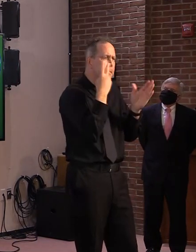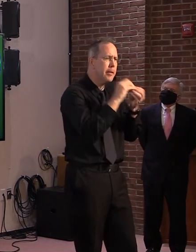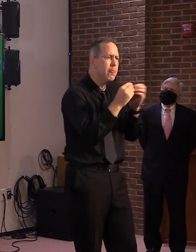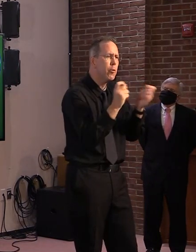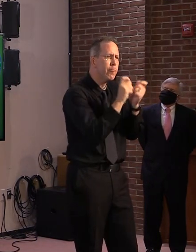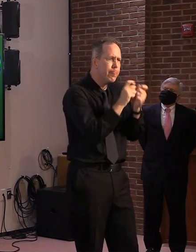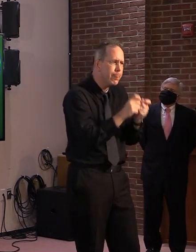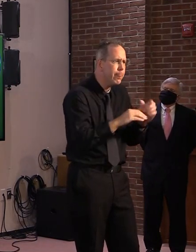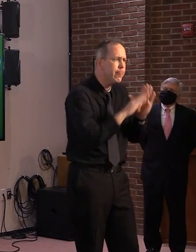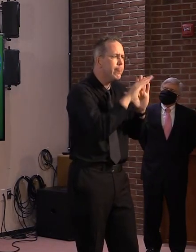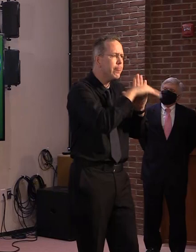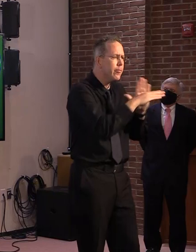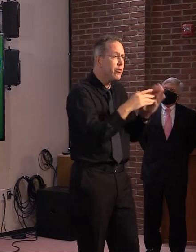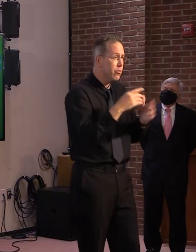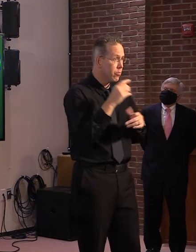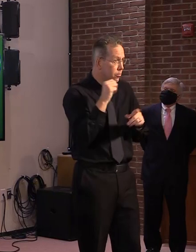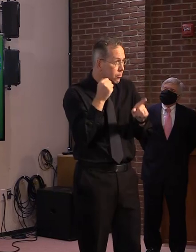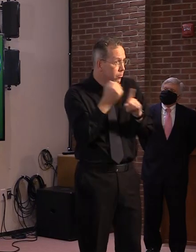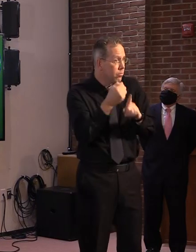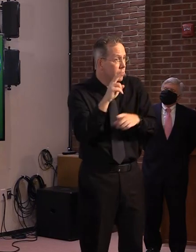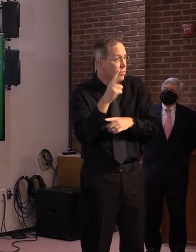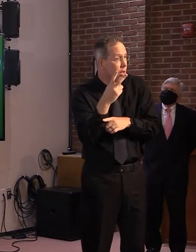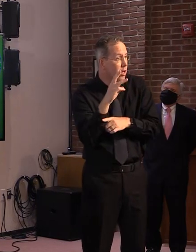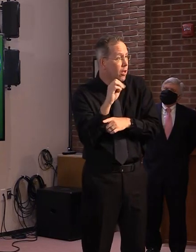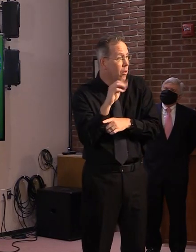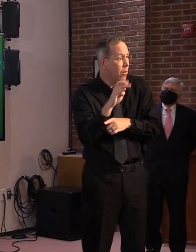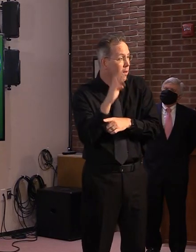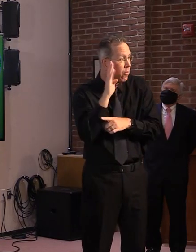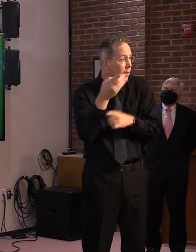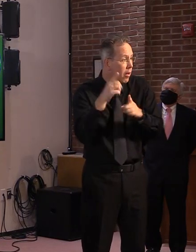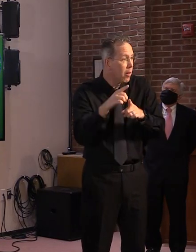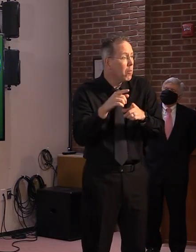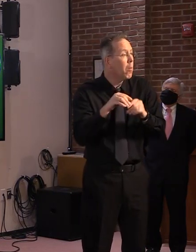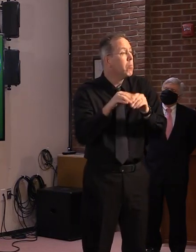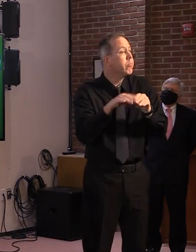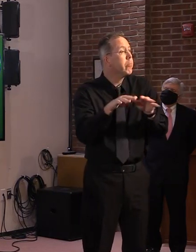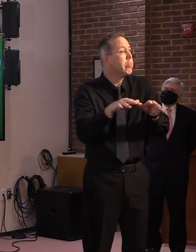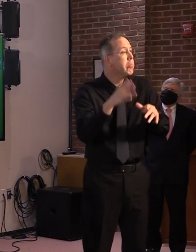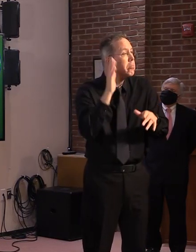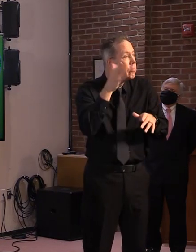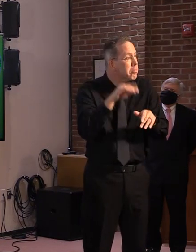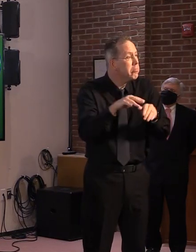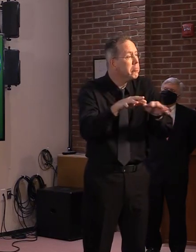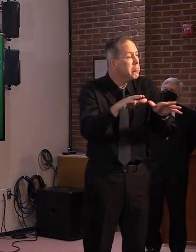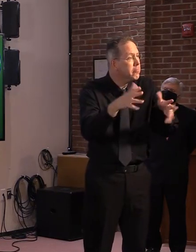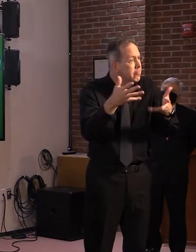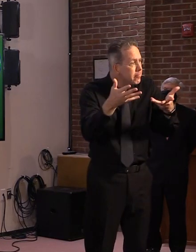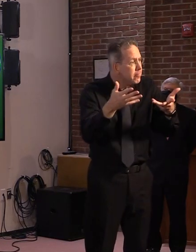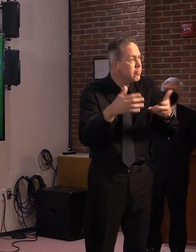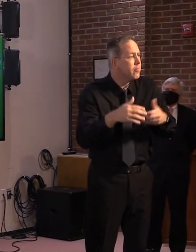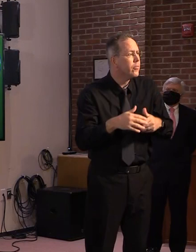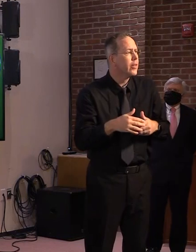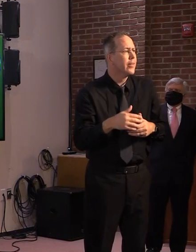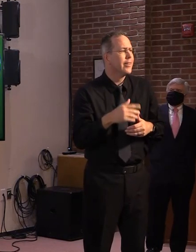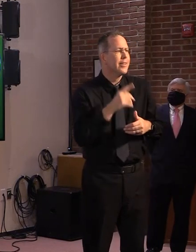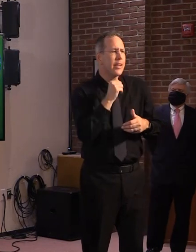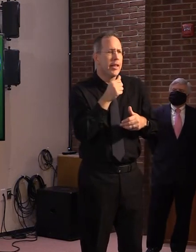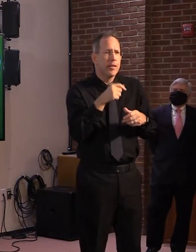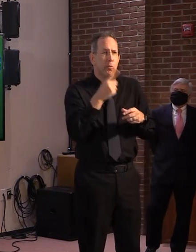transmission across the broader community, as opposed to within a number of households, things of that